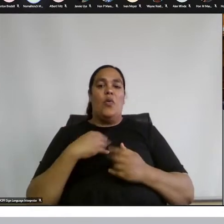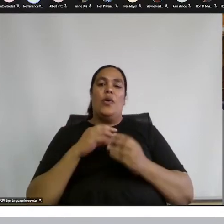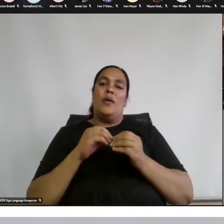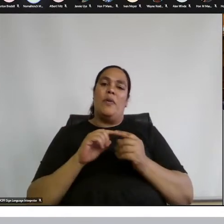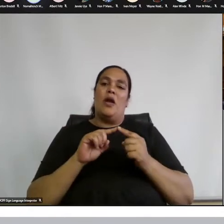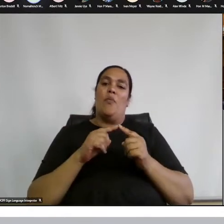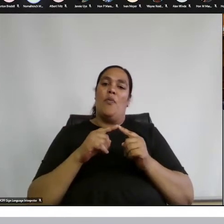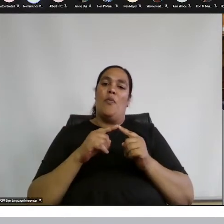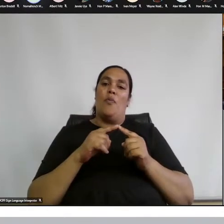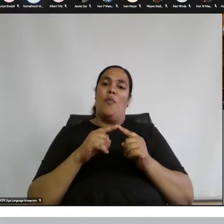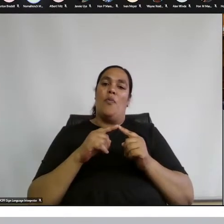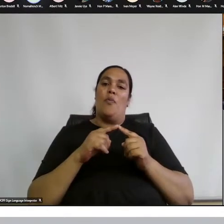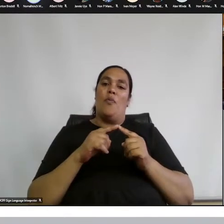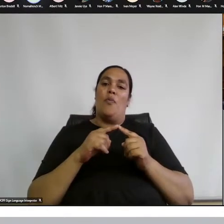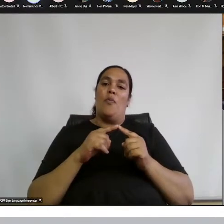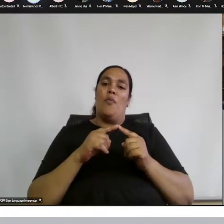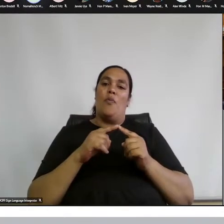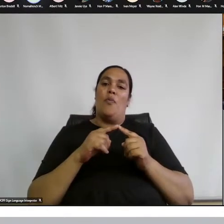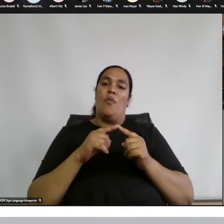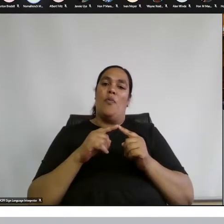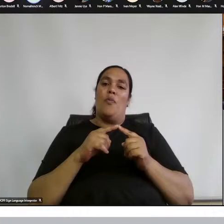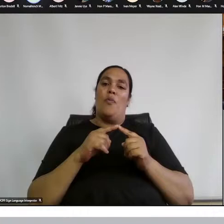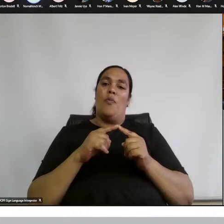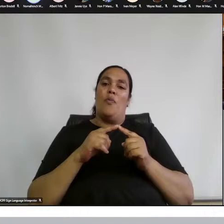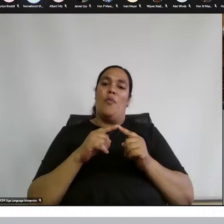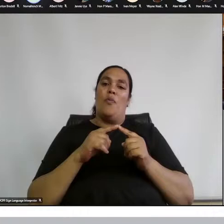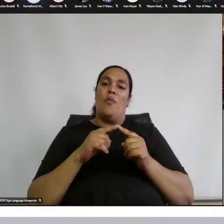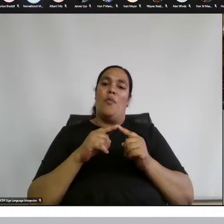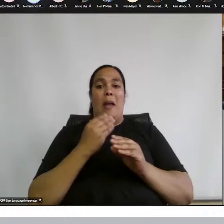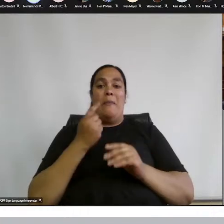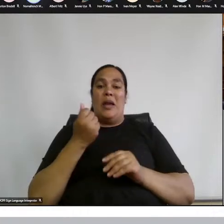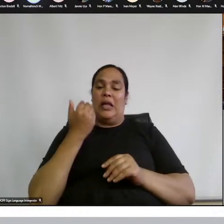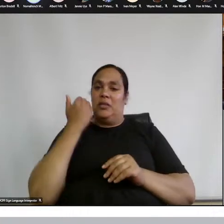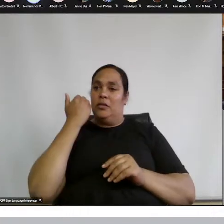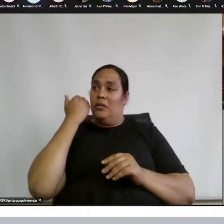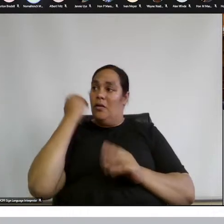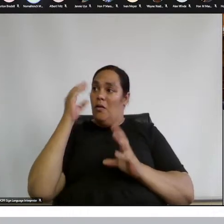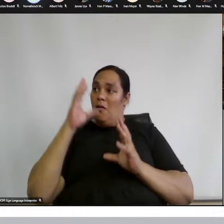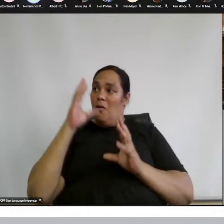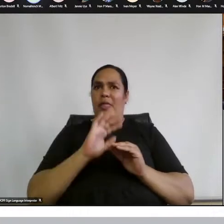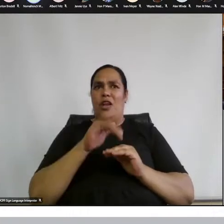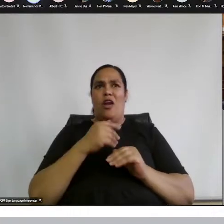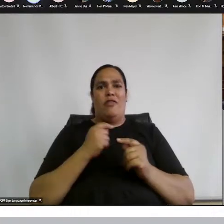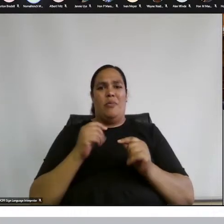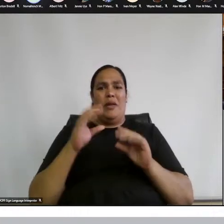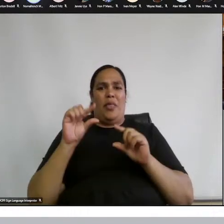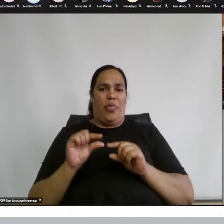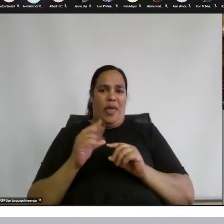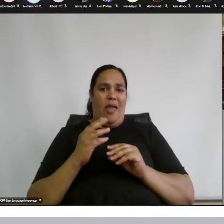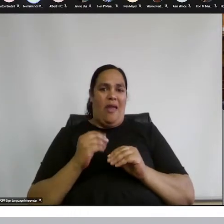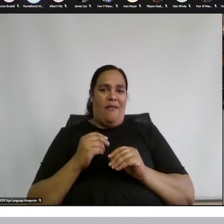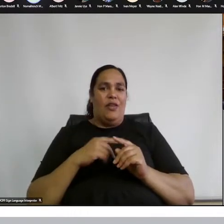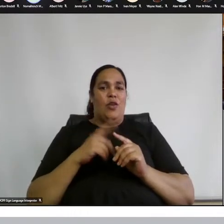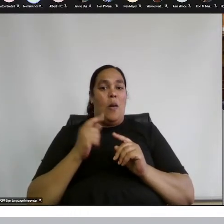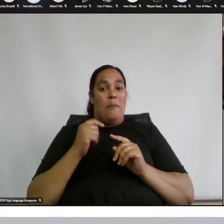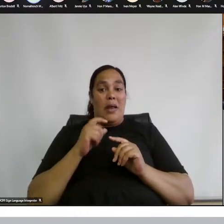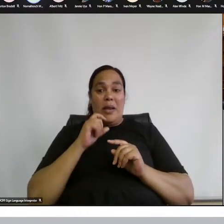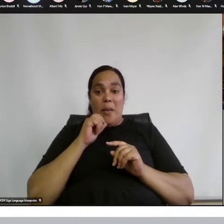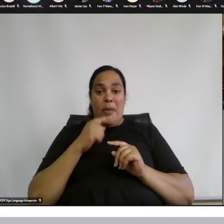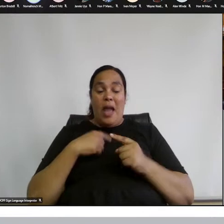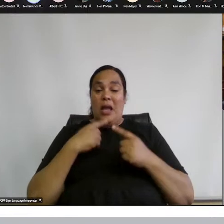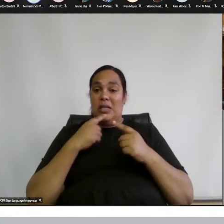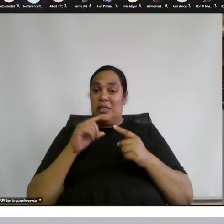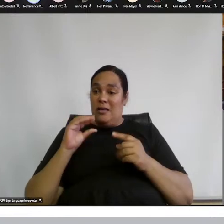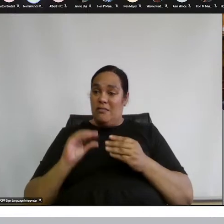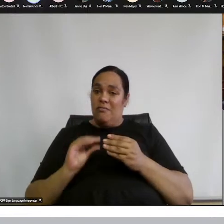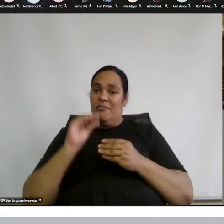point that we cushion the health system so that you don't chow all the money and then we ended up not having much. The various shifts, the one that I mentioned